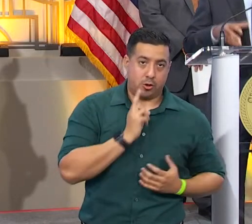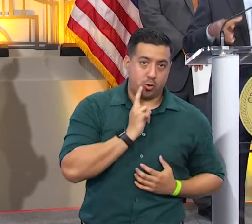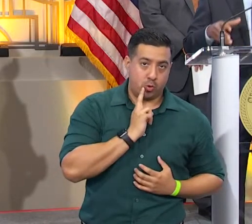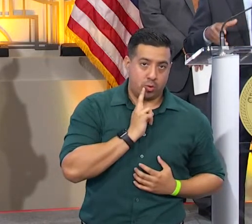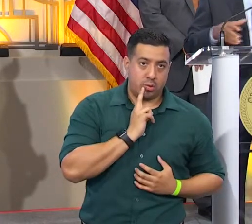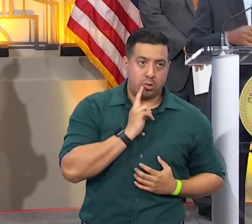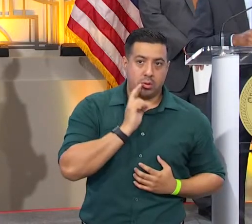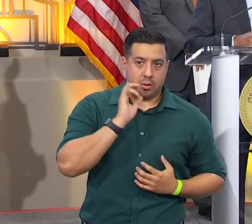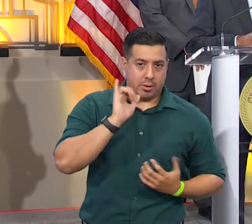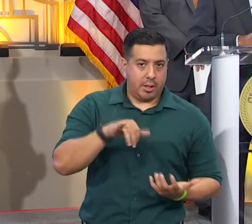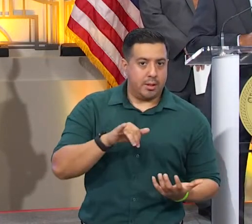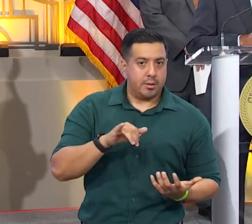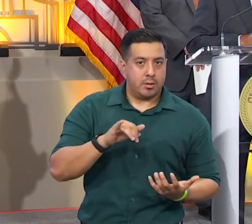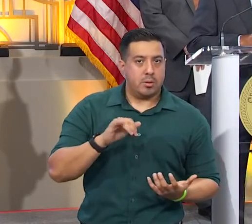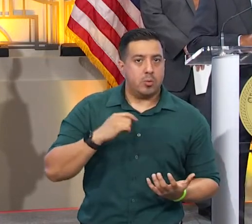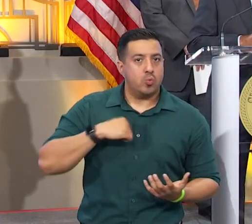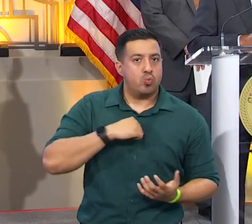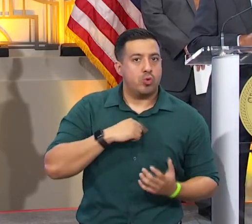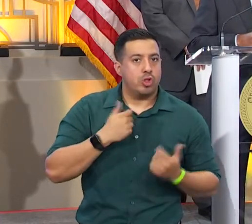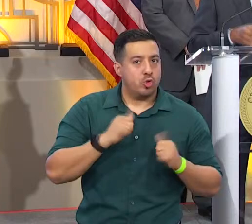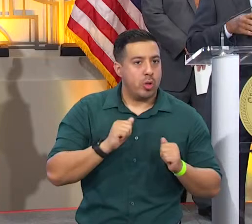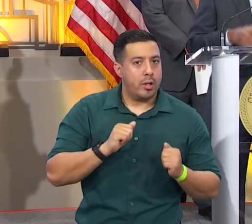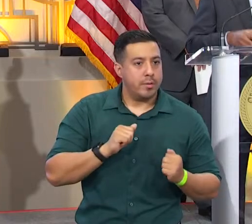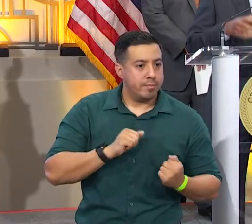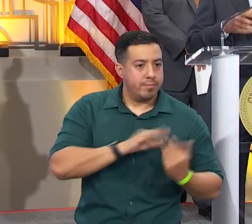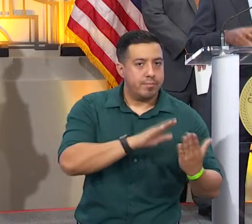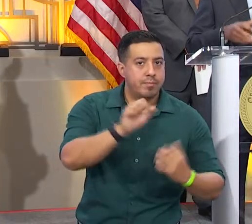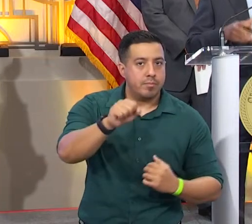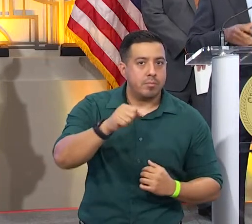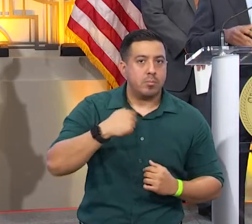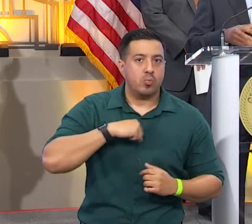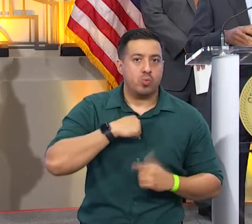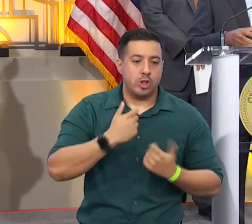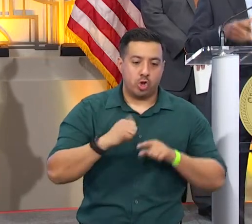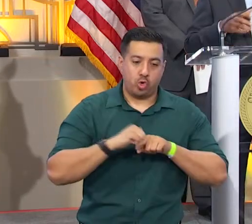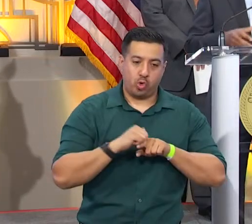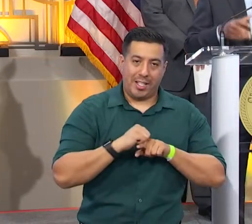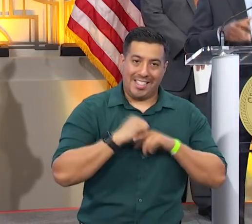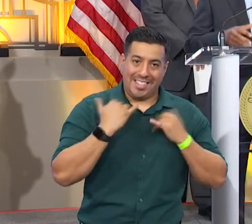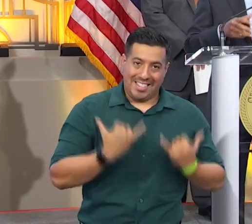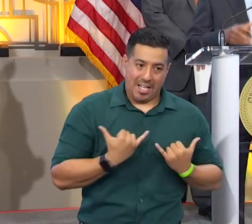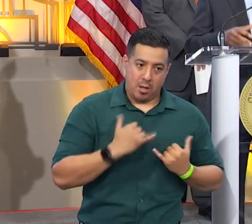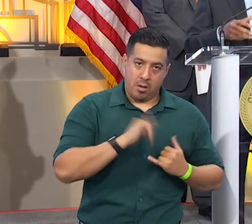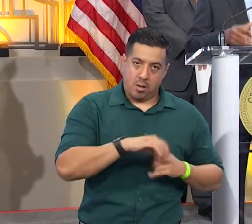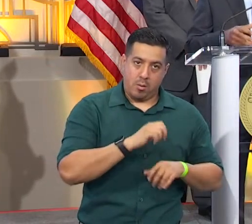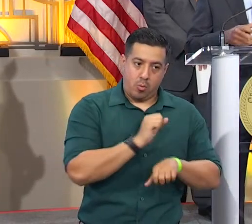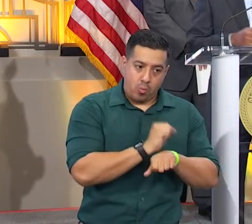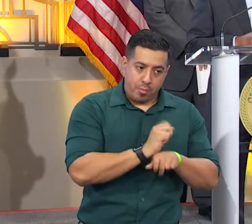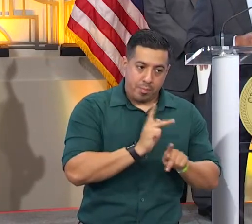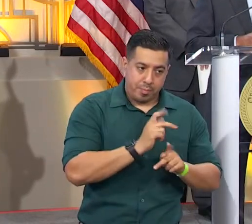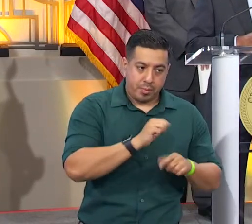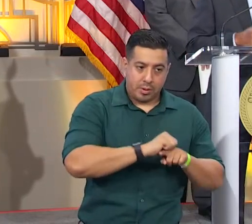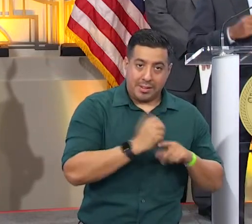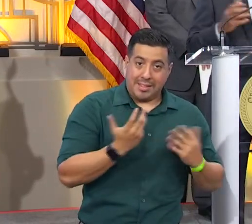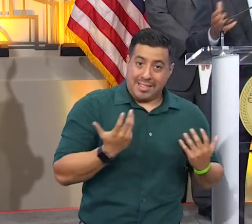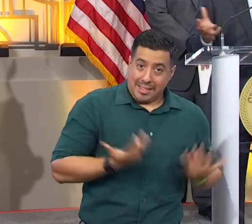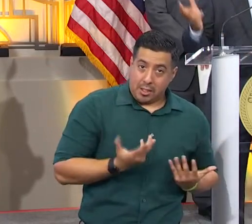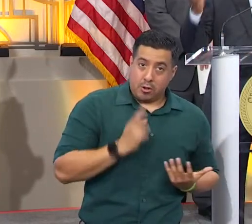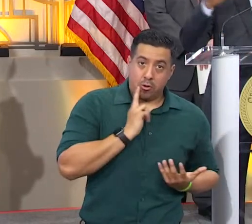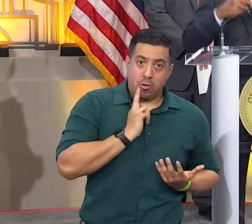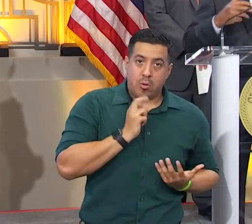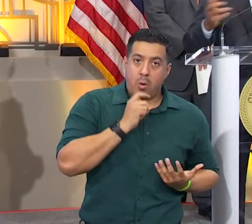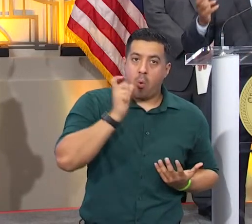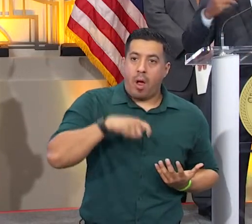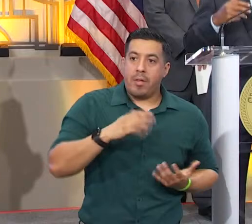that's exactly what we are addressing. We are training the workforce right here in the city of Houston so that we don't